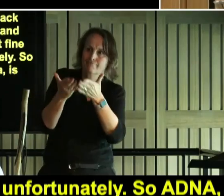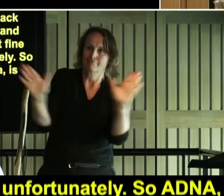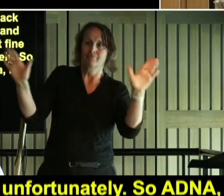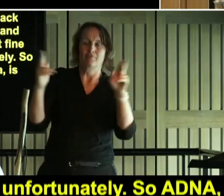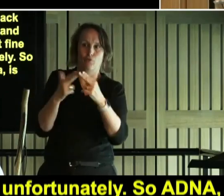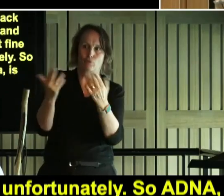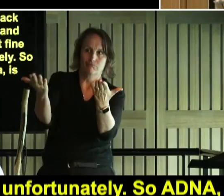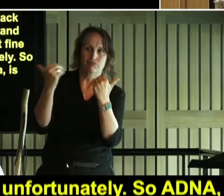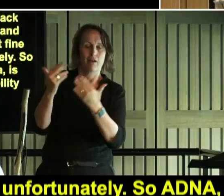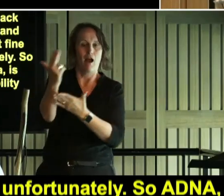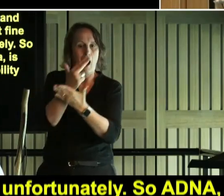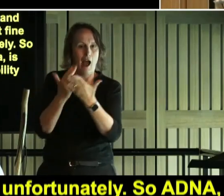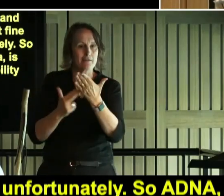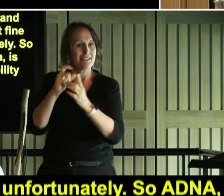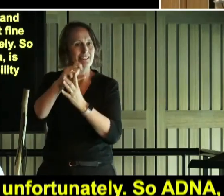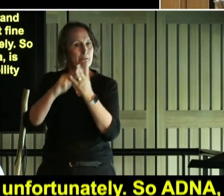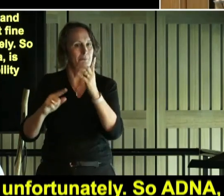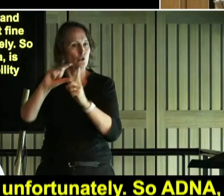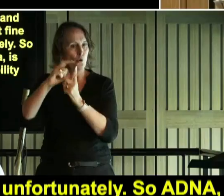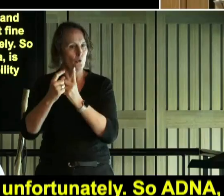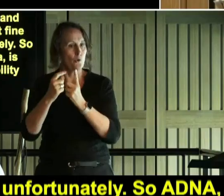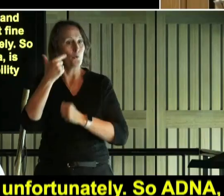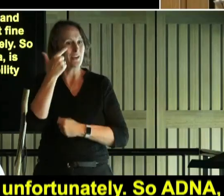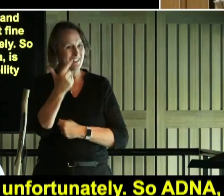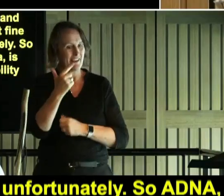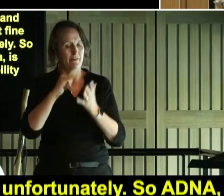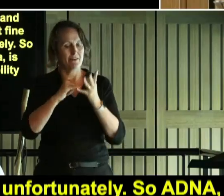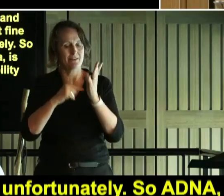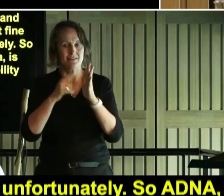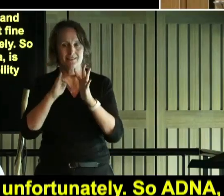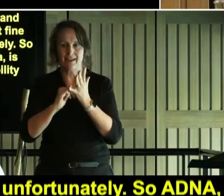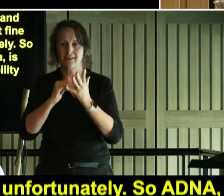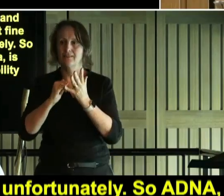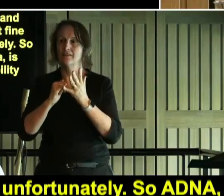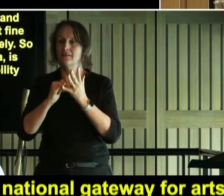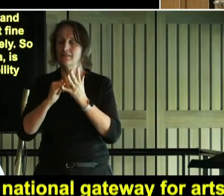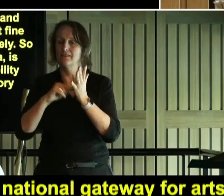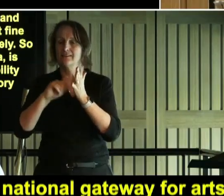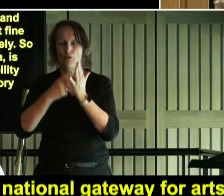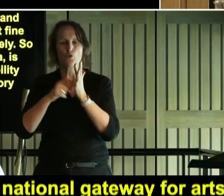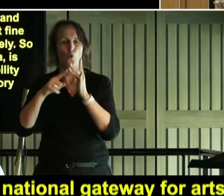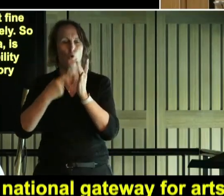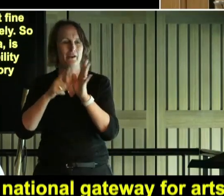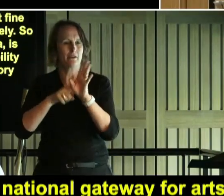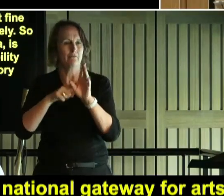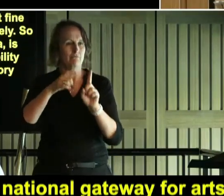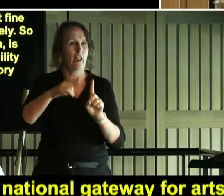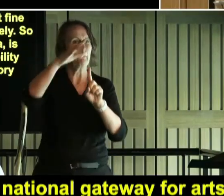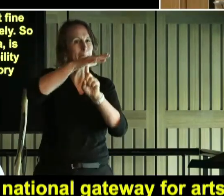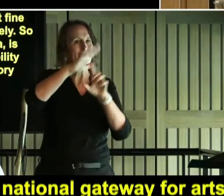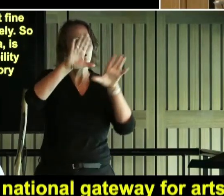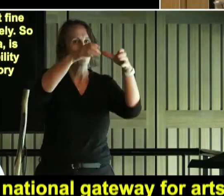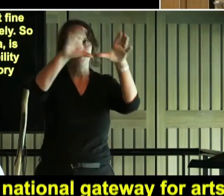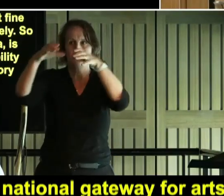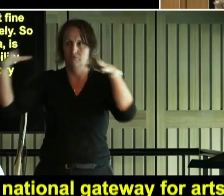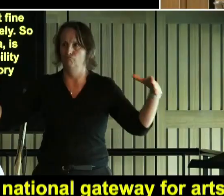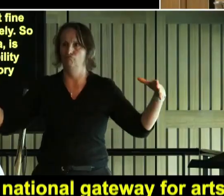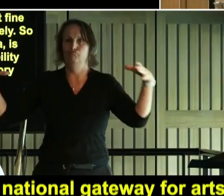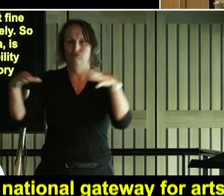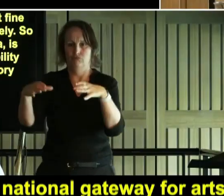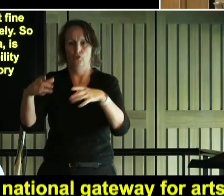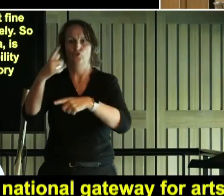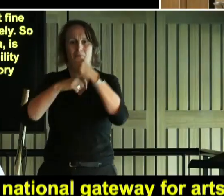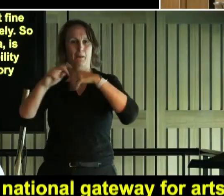We are formed of 7 state and territory arts and disability peak bodies who came together really to